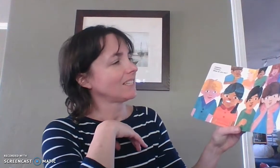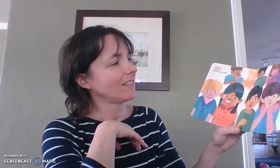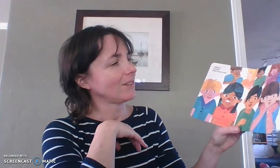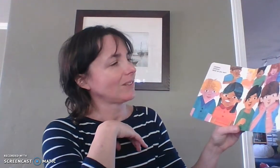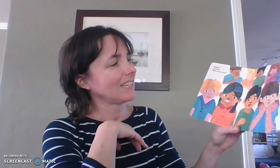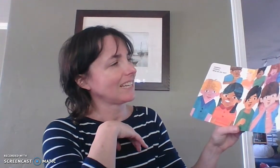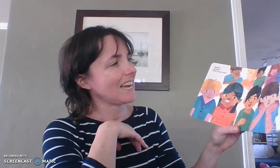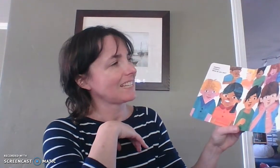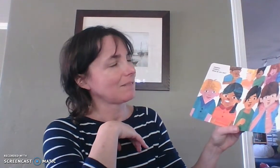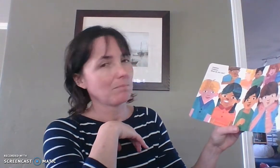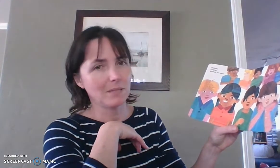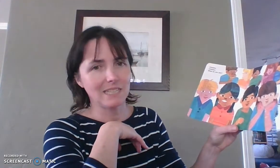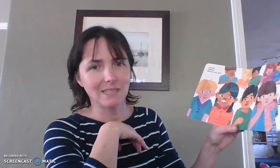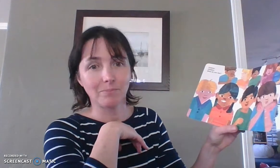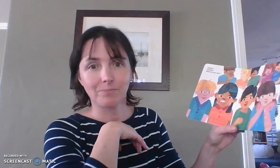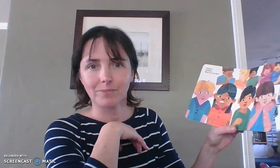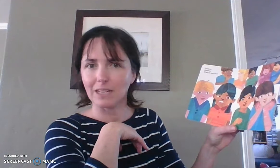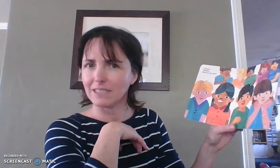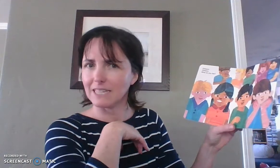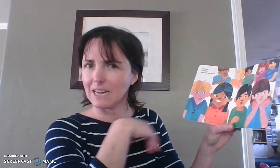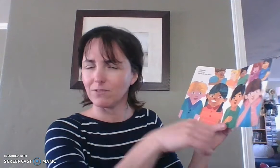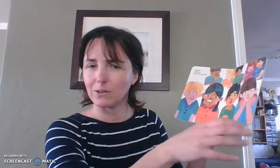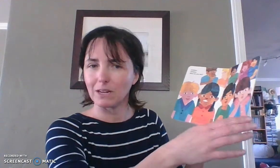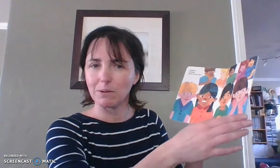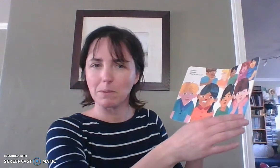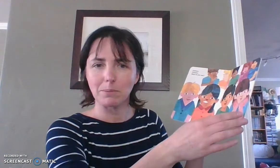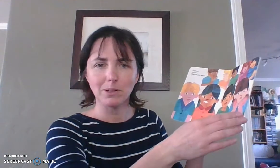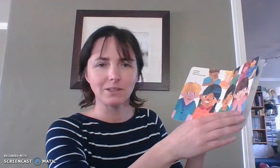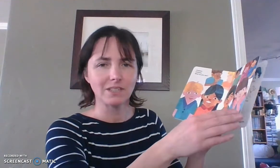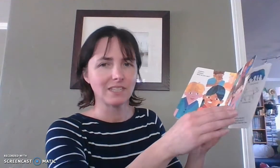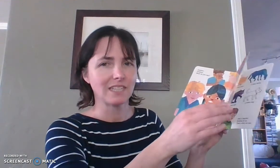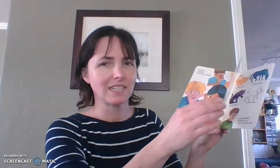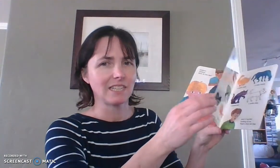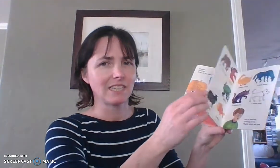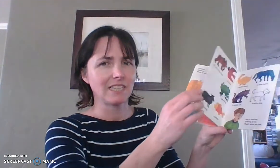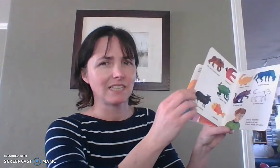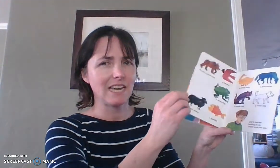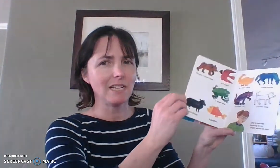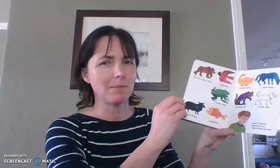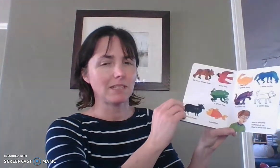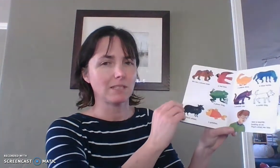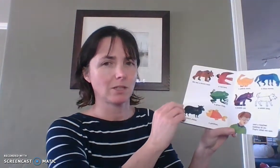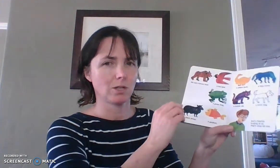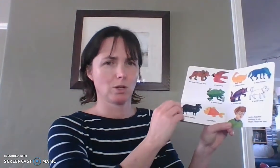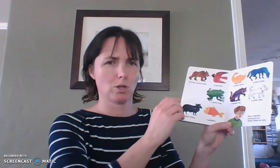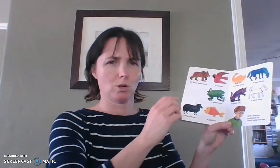Children looking at me. Let's see now if you can remember the animals.